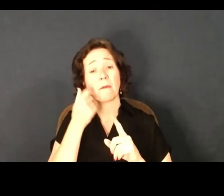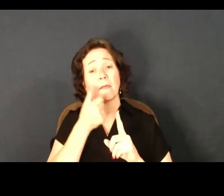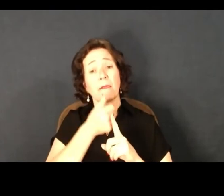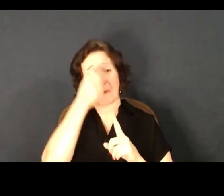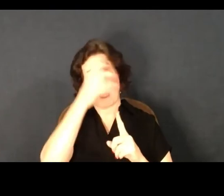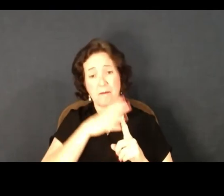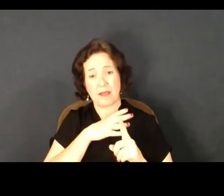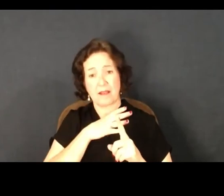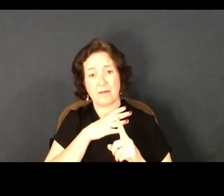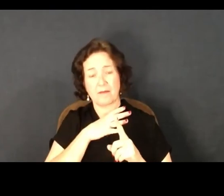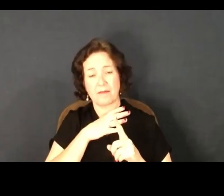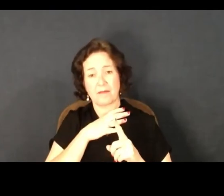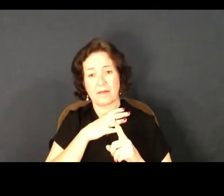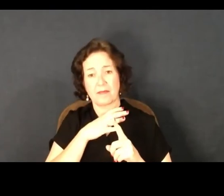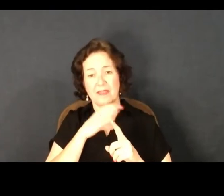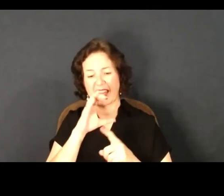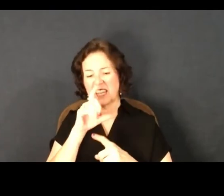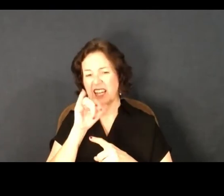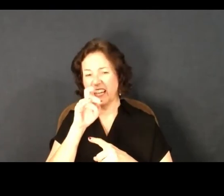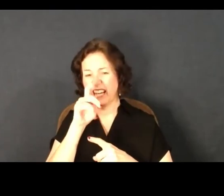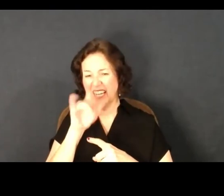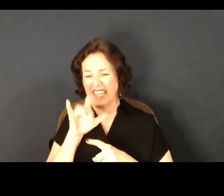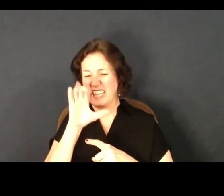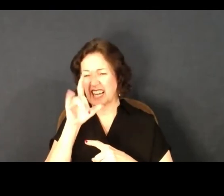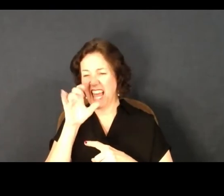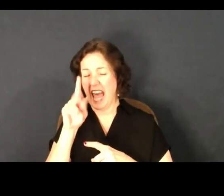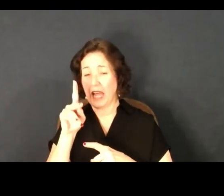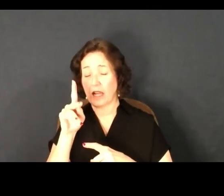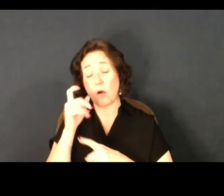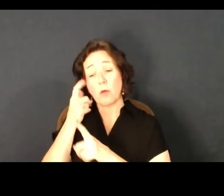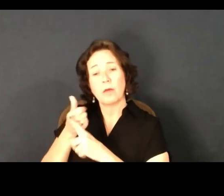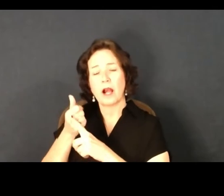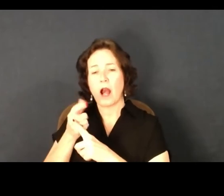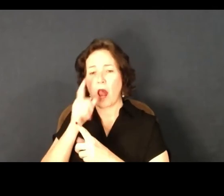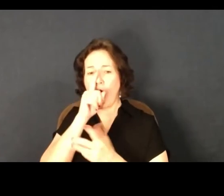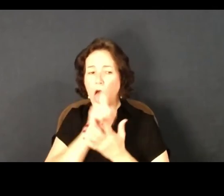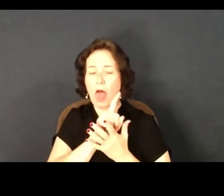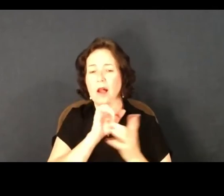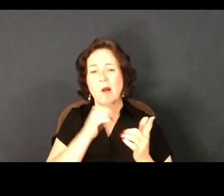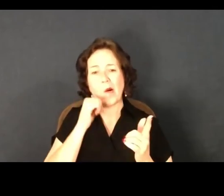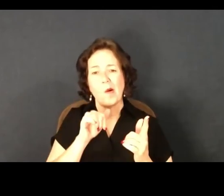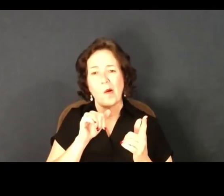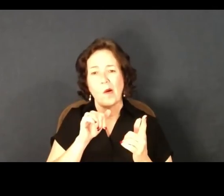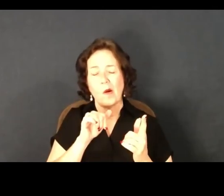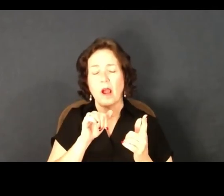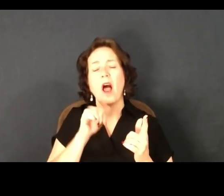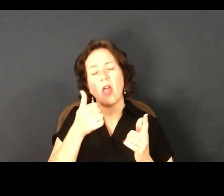Huesos, clickety-clack, he was in love with a little girl by the name of Berta